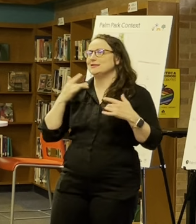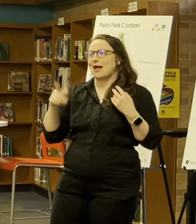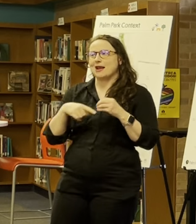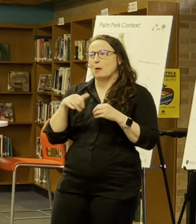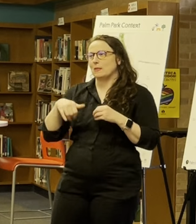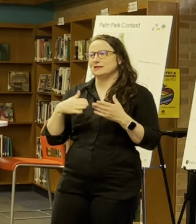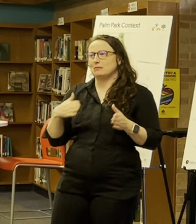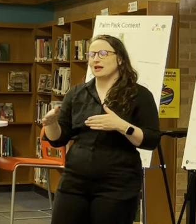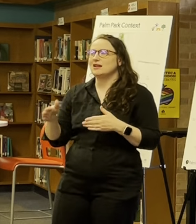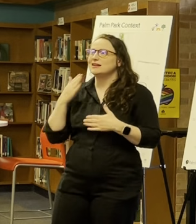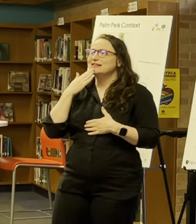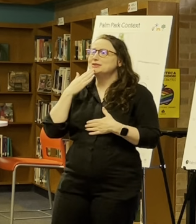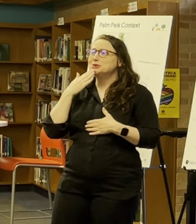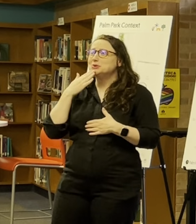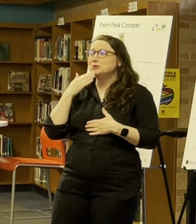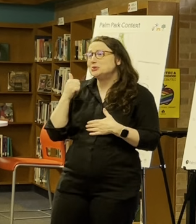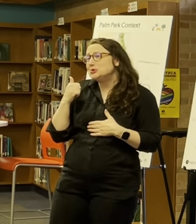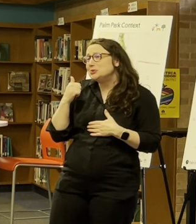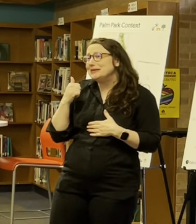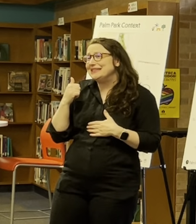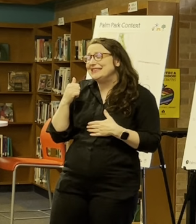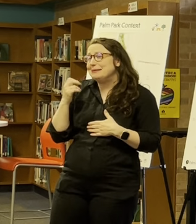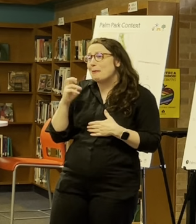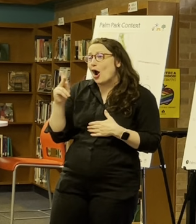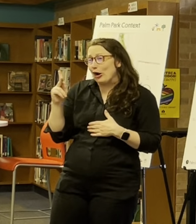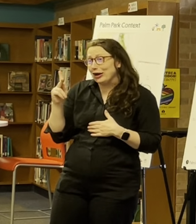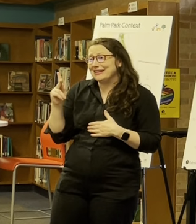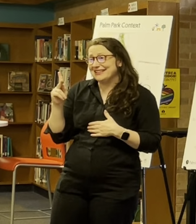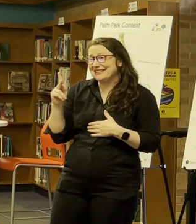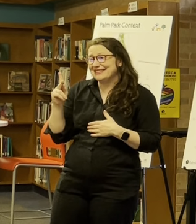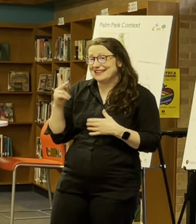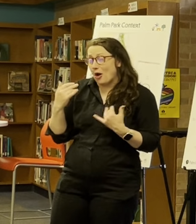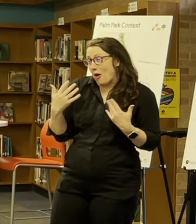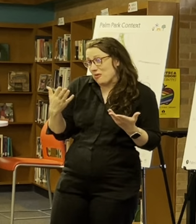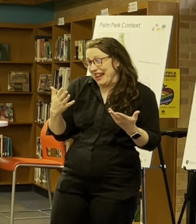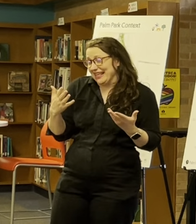very sweet park, but we think it can now be a really sweet and